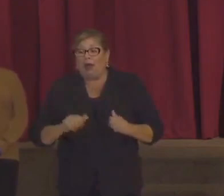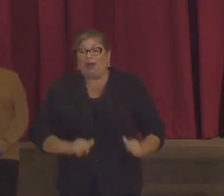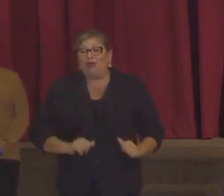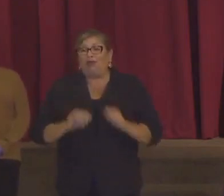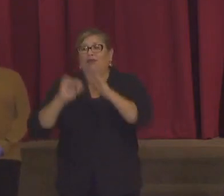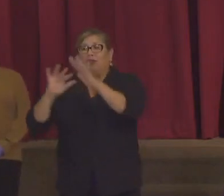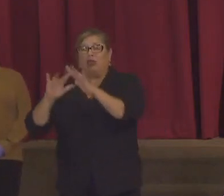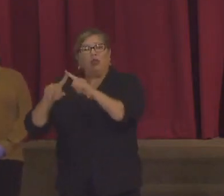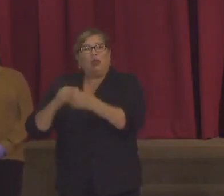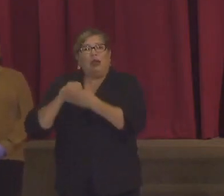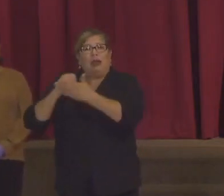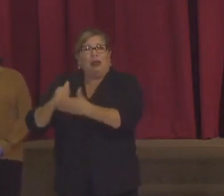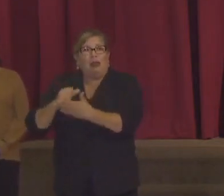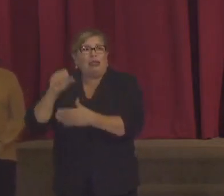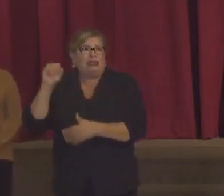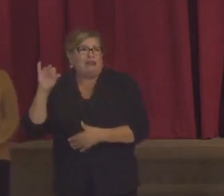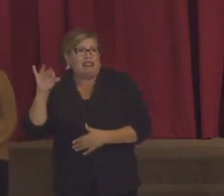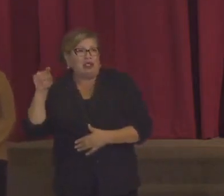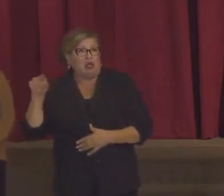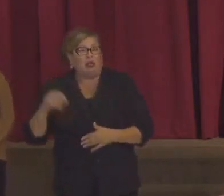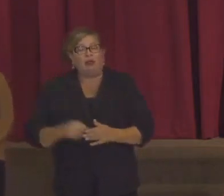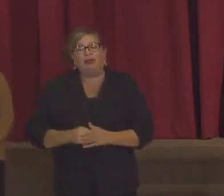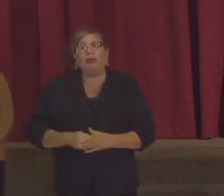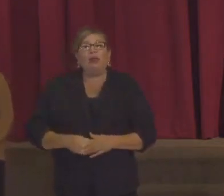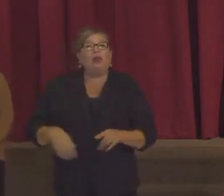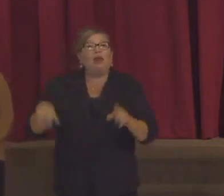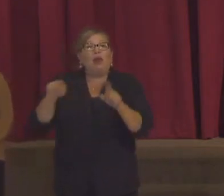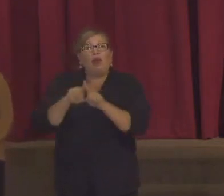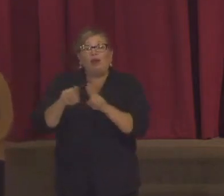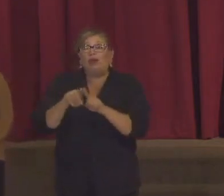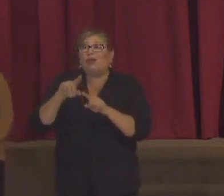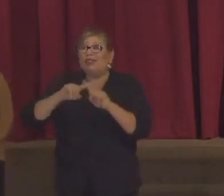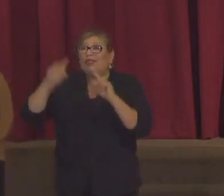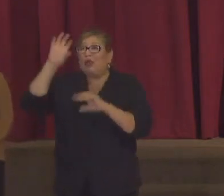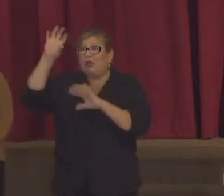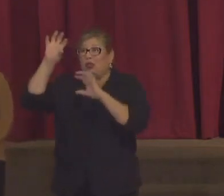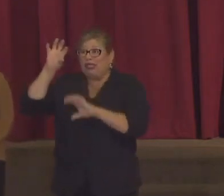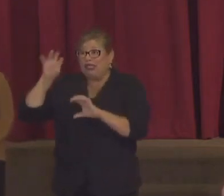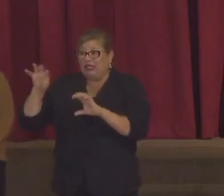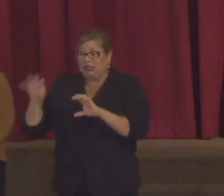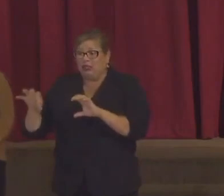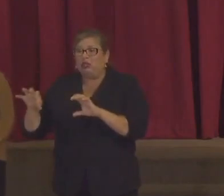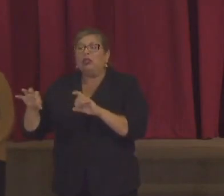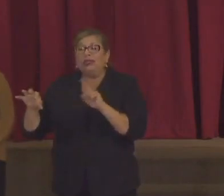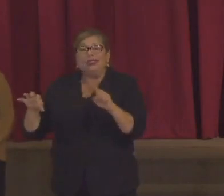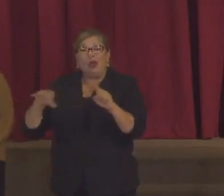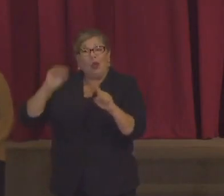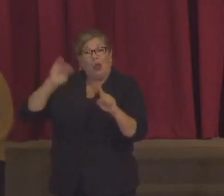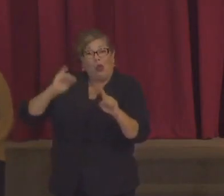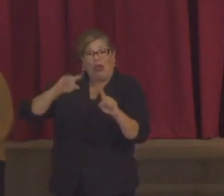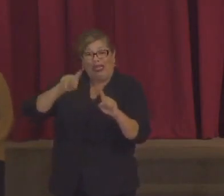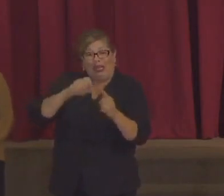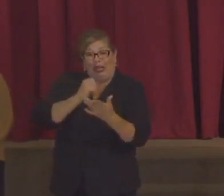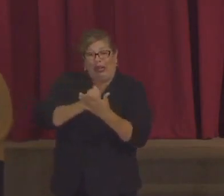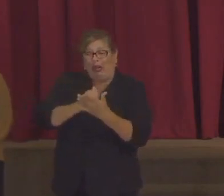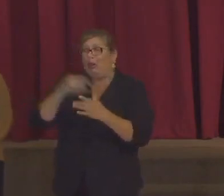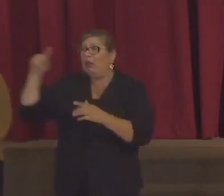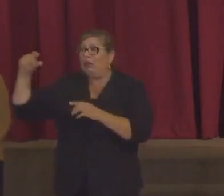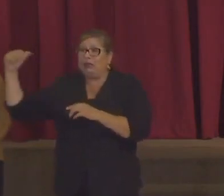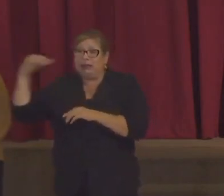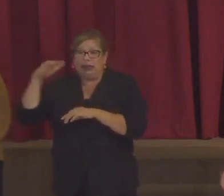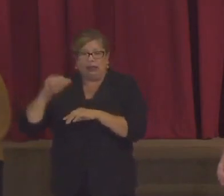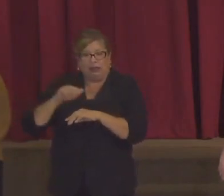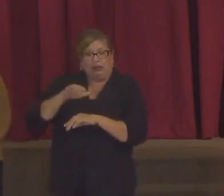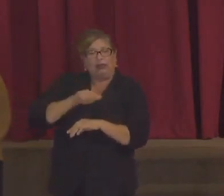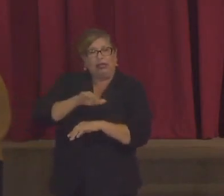Francisco. Similarly, mutual aid from surrounding regions into Oakland, other parts of the state, a mutual aid approach